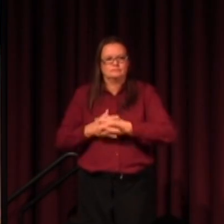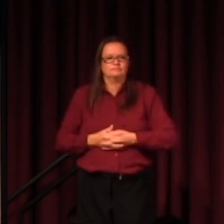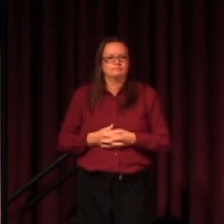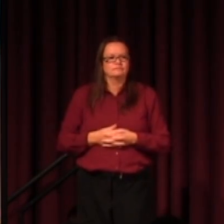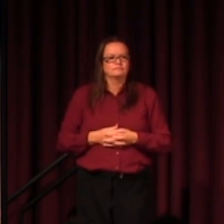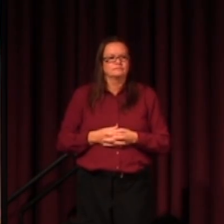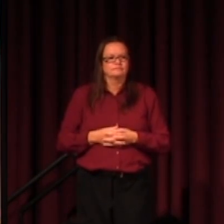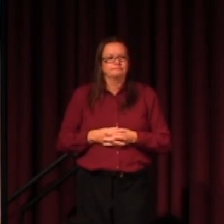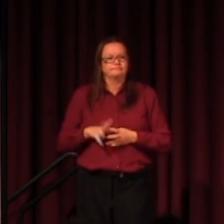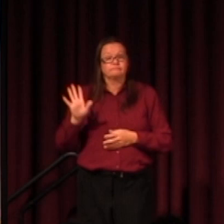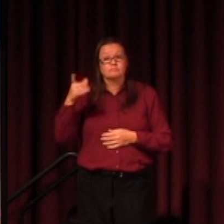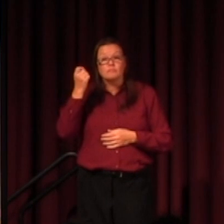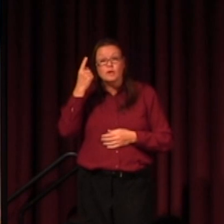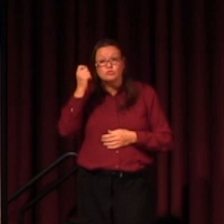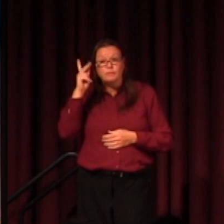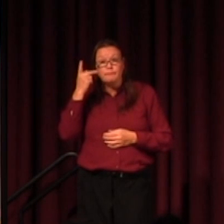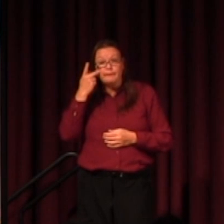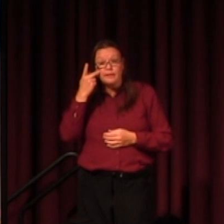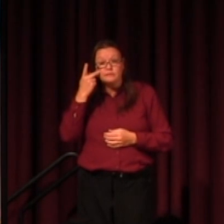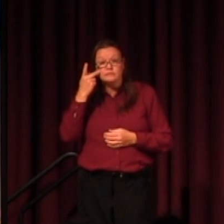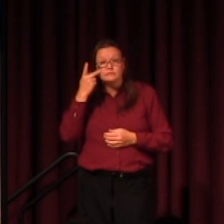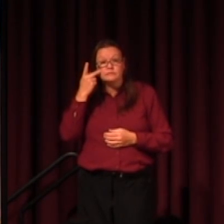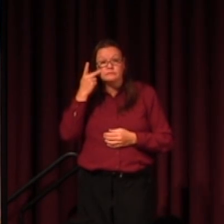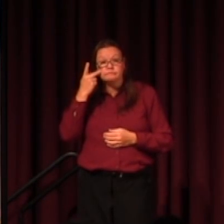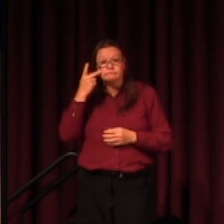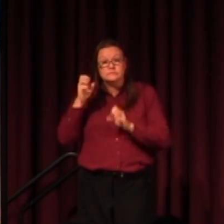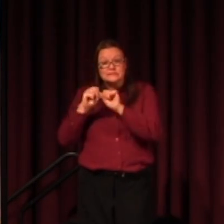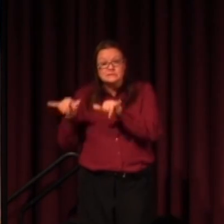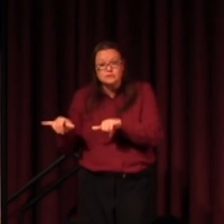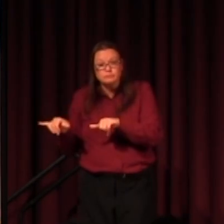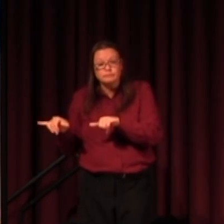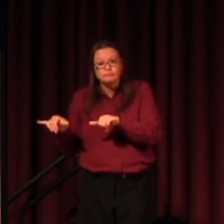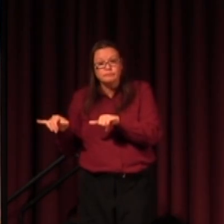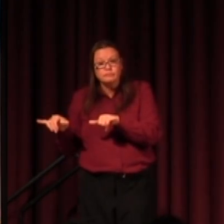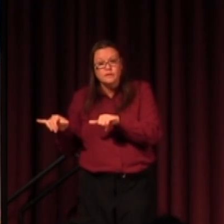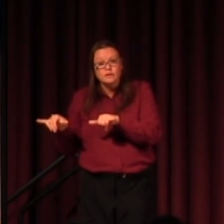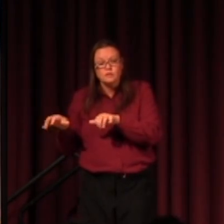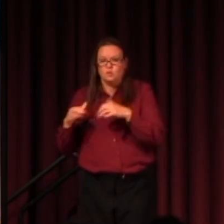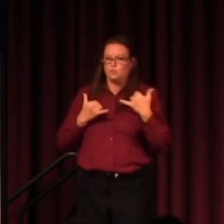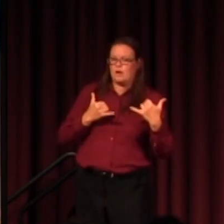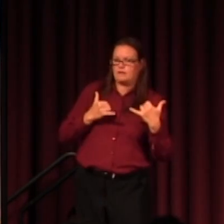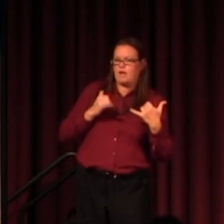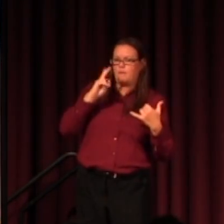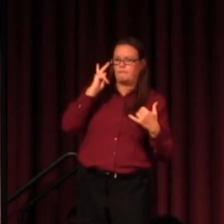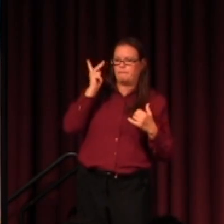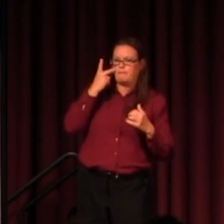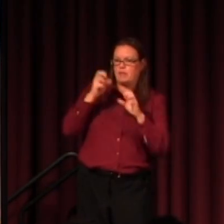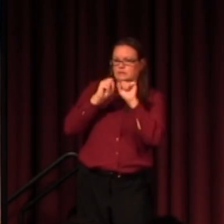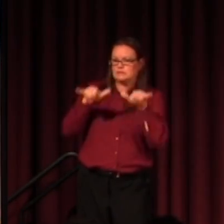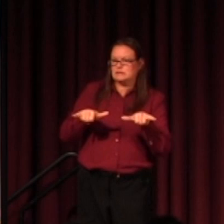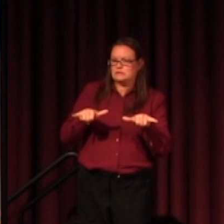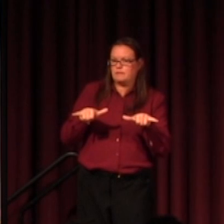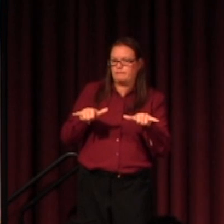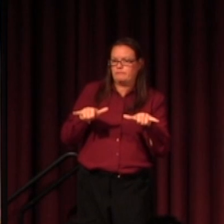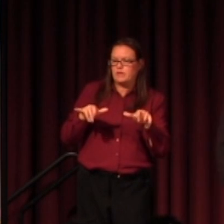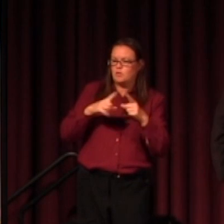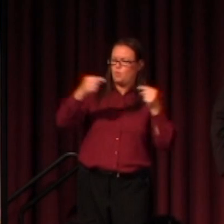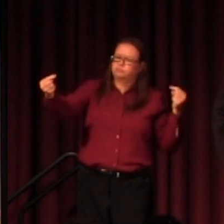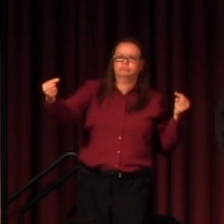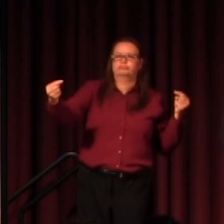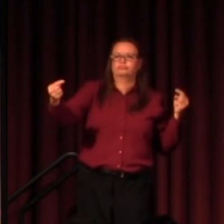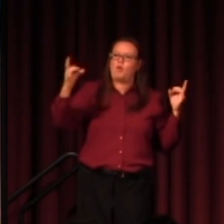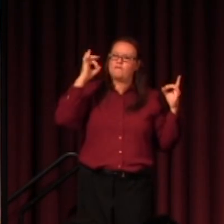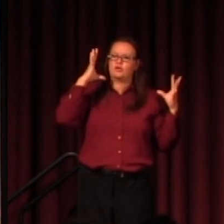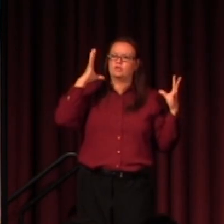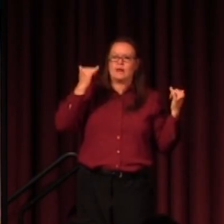But what I want to say about it is the politics are bad right now. I'm not telling you something you don't know.